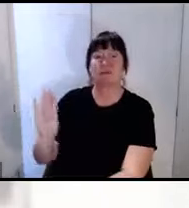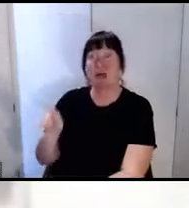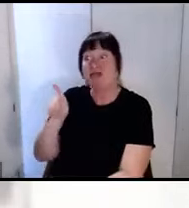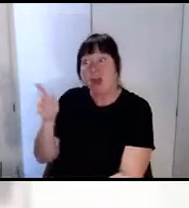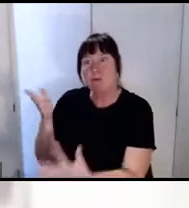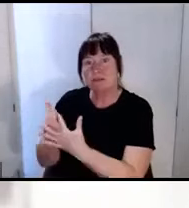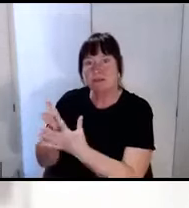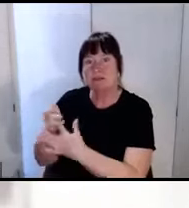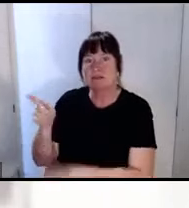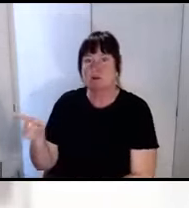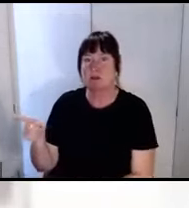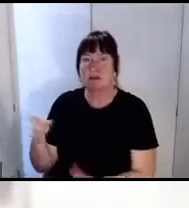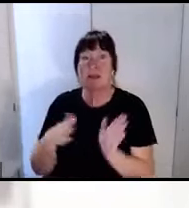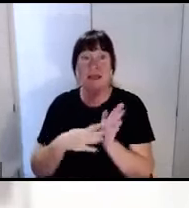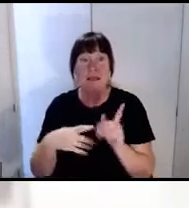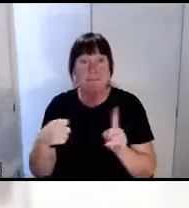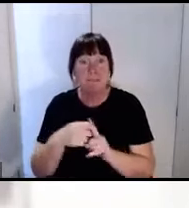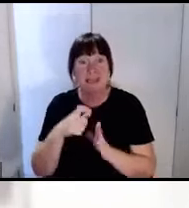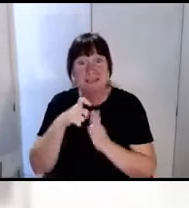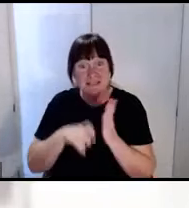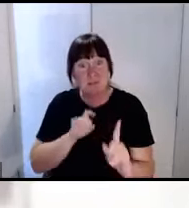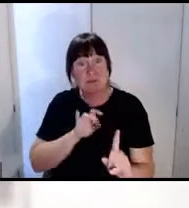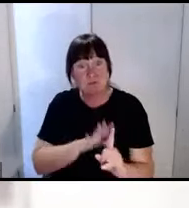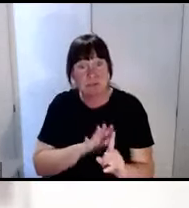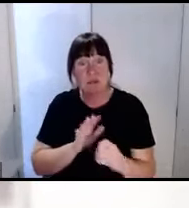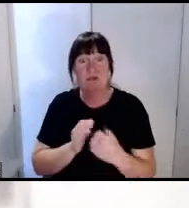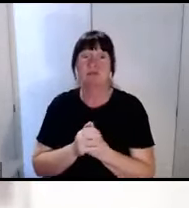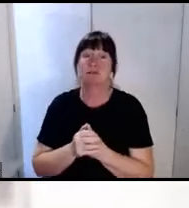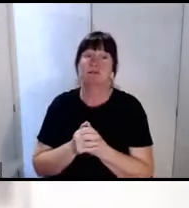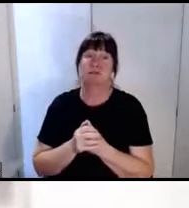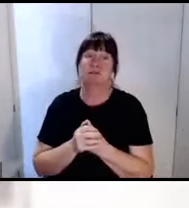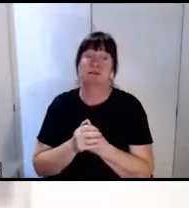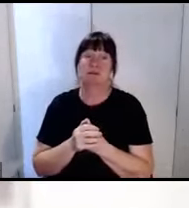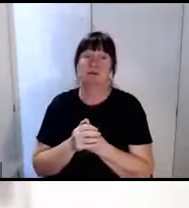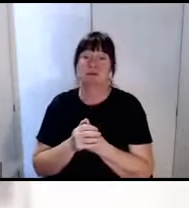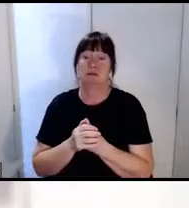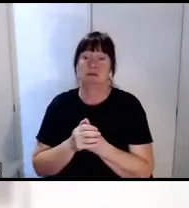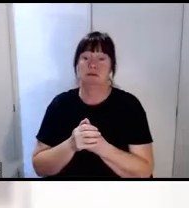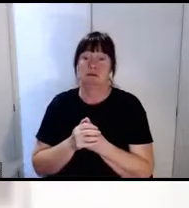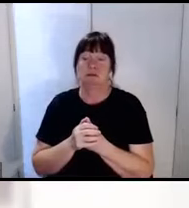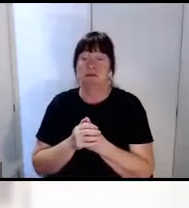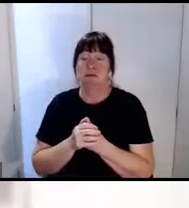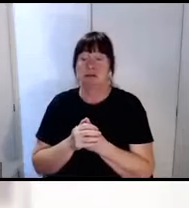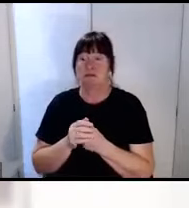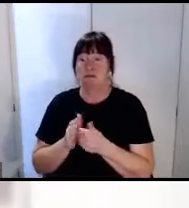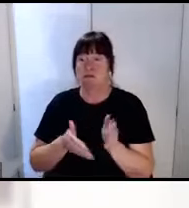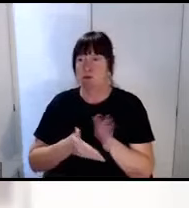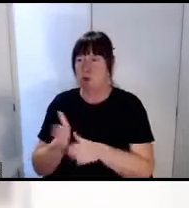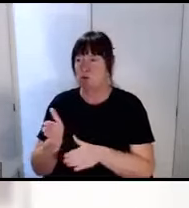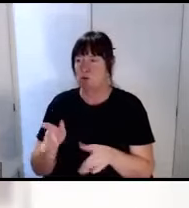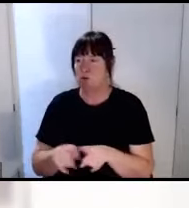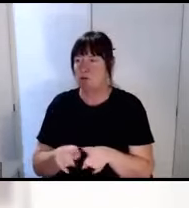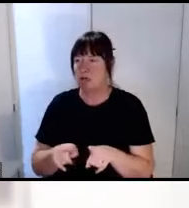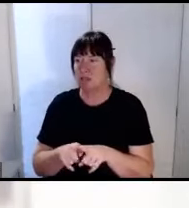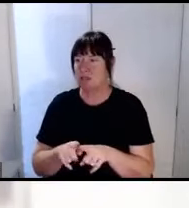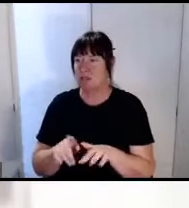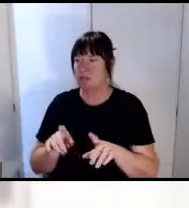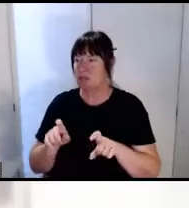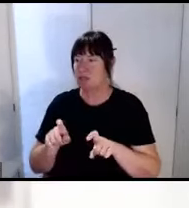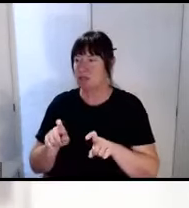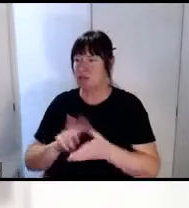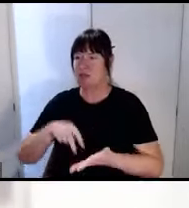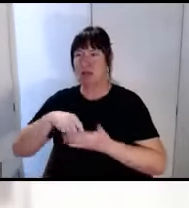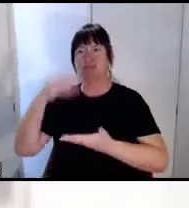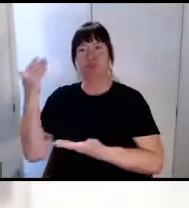We had MPs that were disabled. And even when you go to, I don't know how to call it, but where you go to stand and speak and do